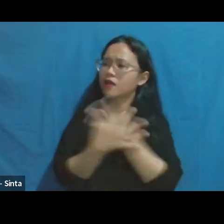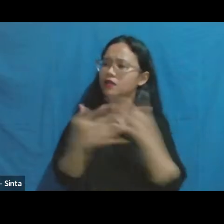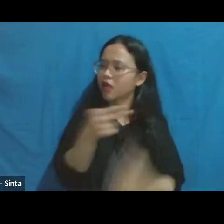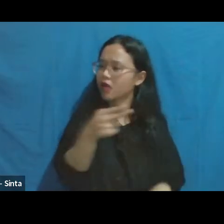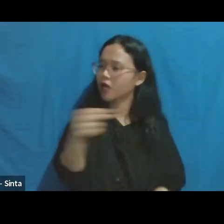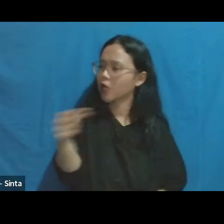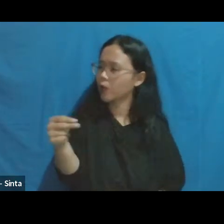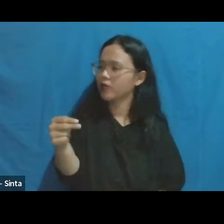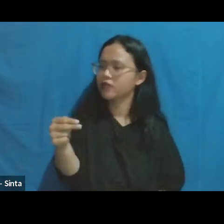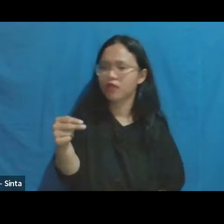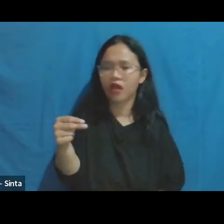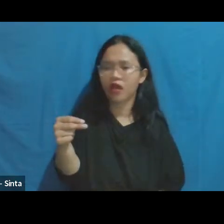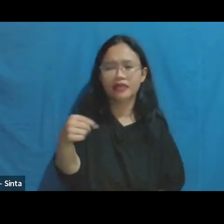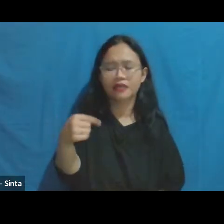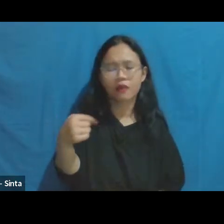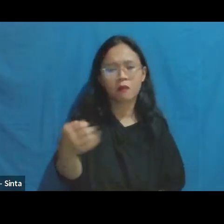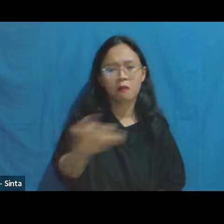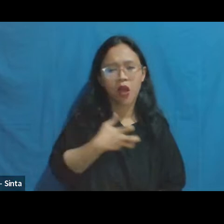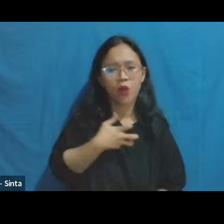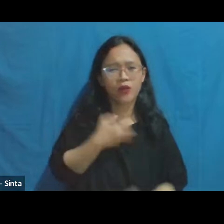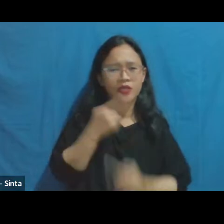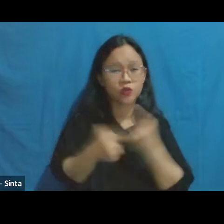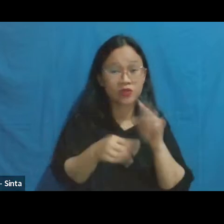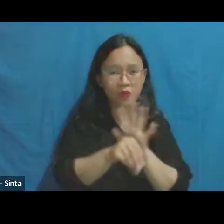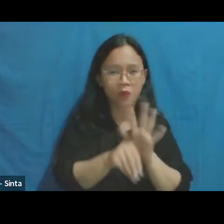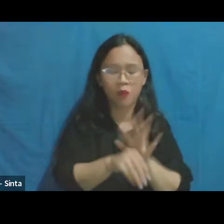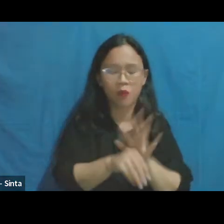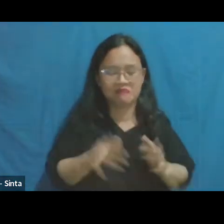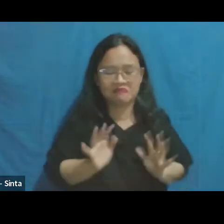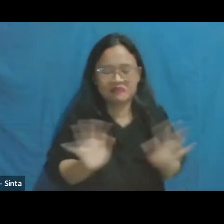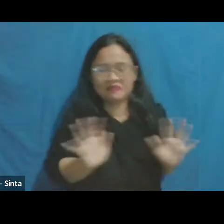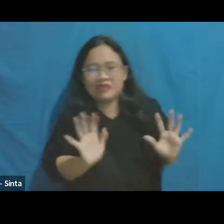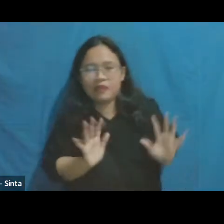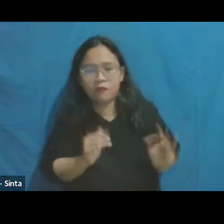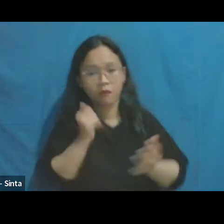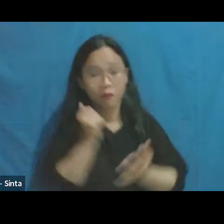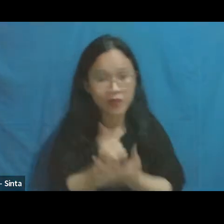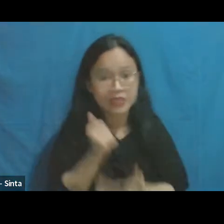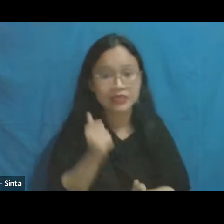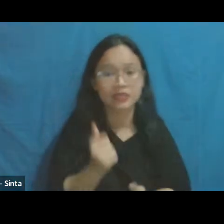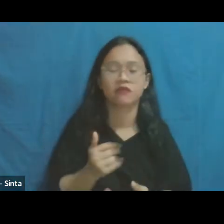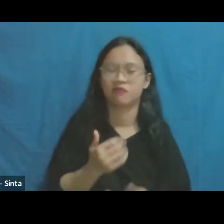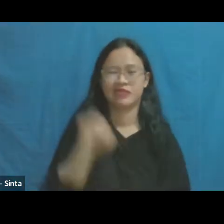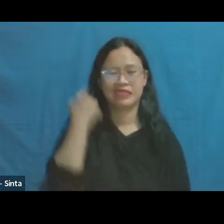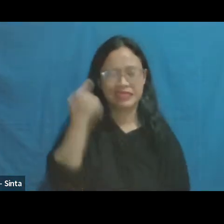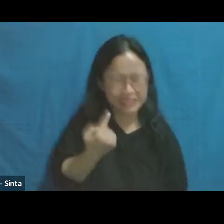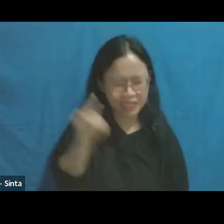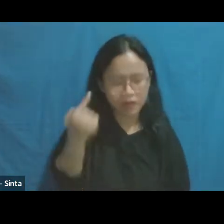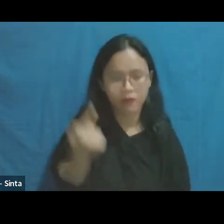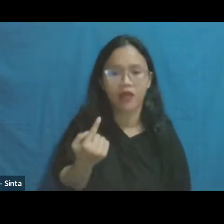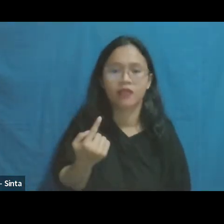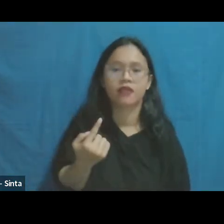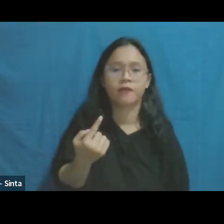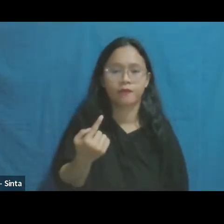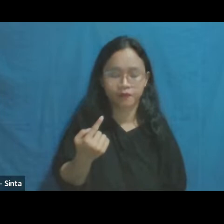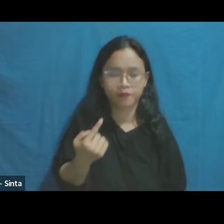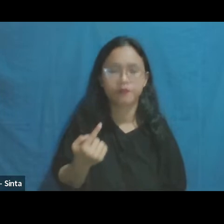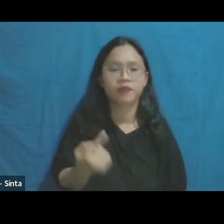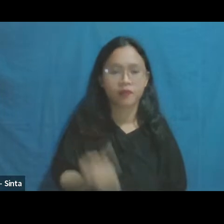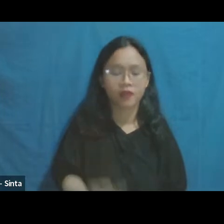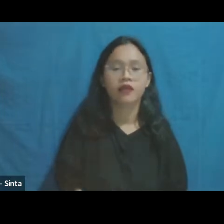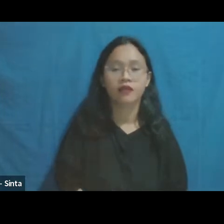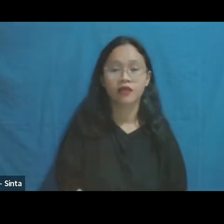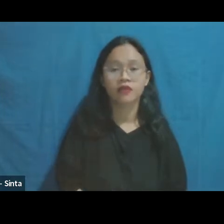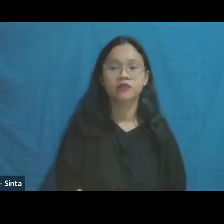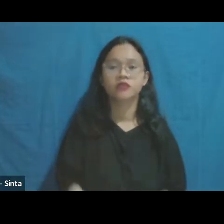that, for Papuan, let's wait and ask them whether they want to join us or not, because we